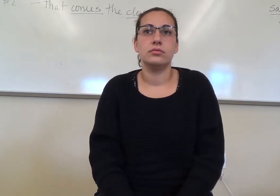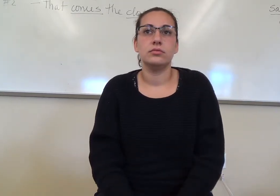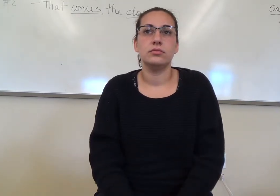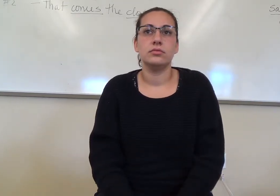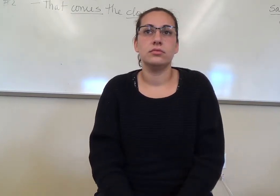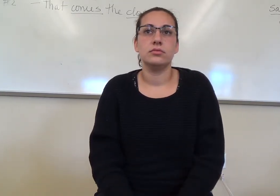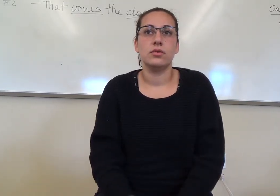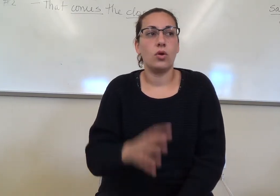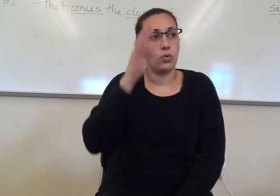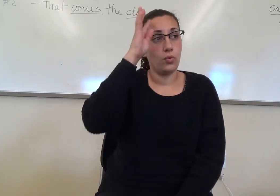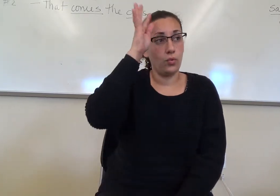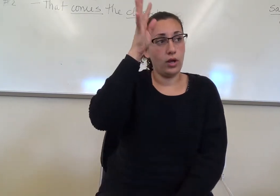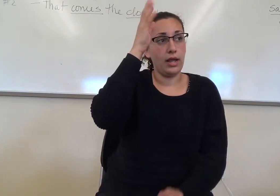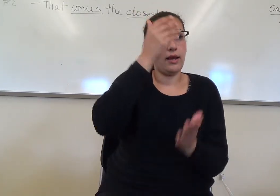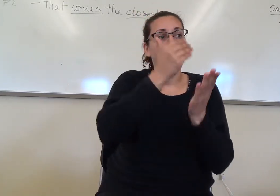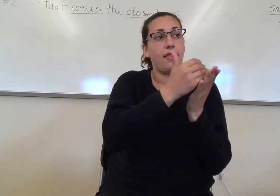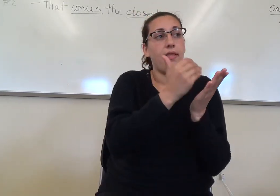stress or depression,